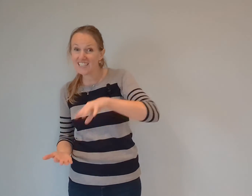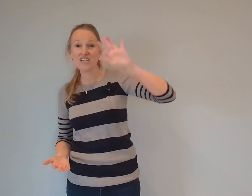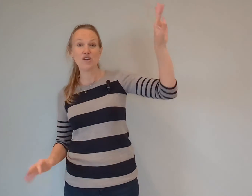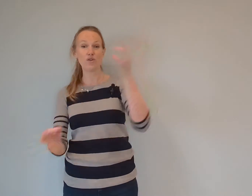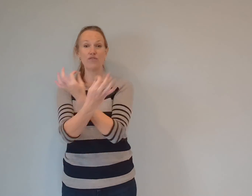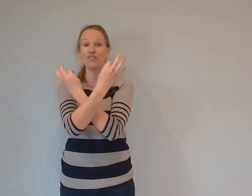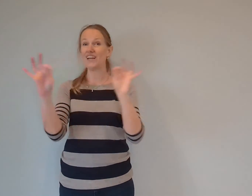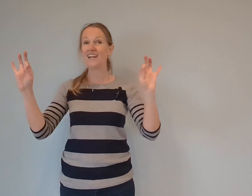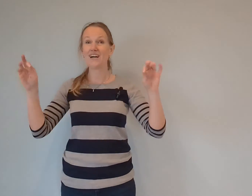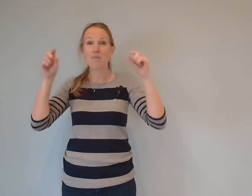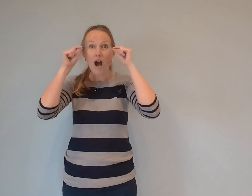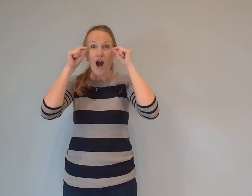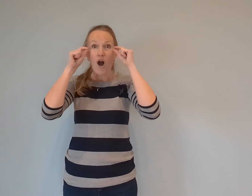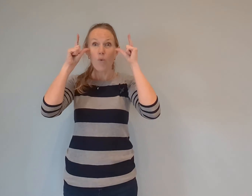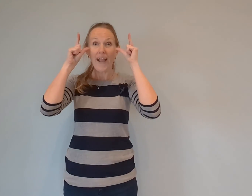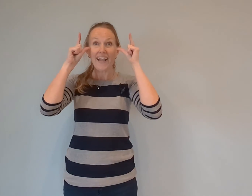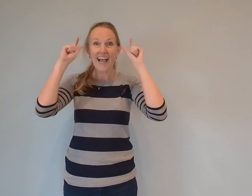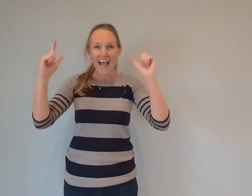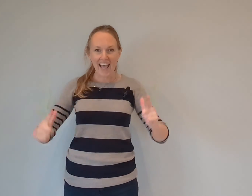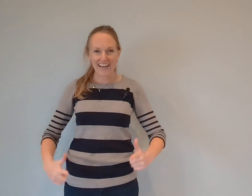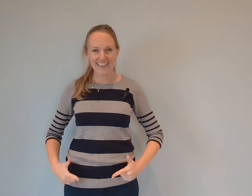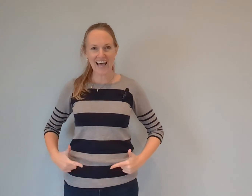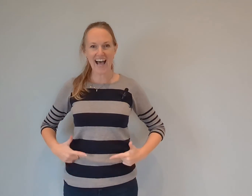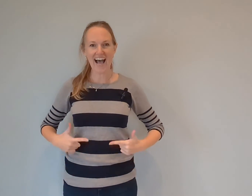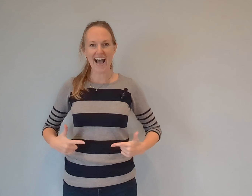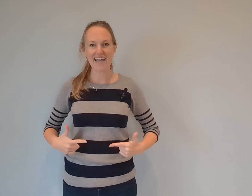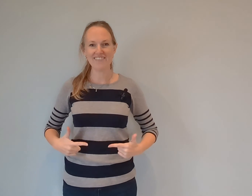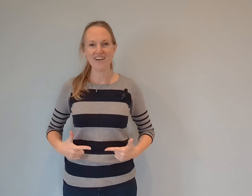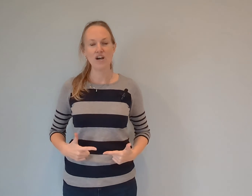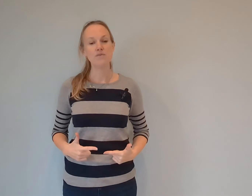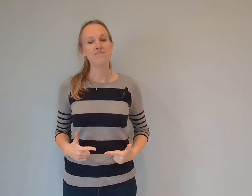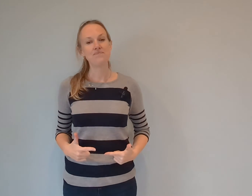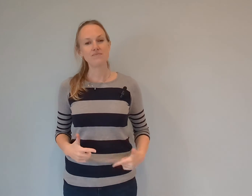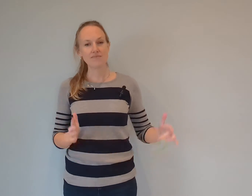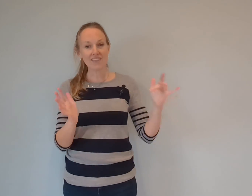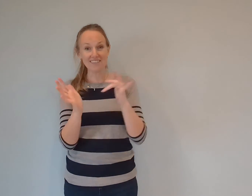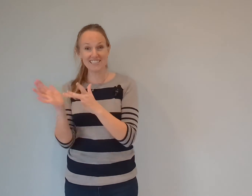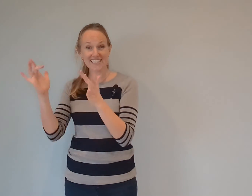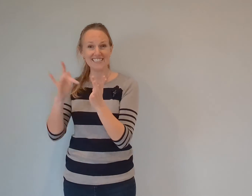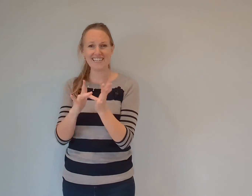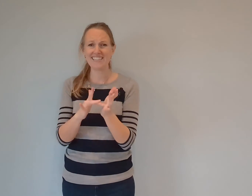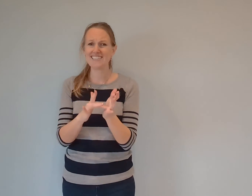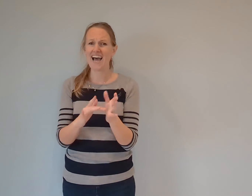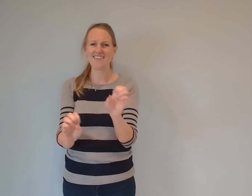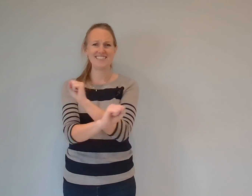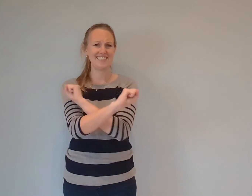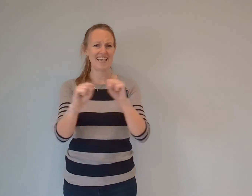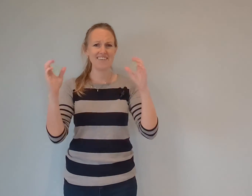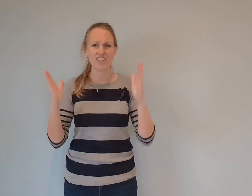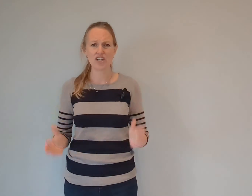in your freedom, awake and alive. Now, Jesus, our